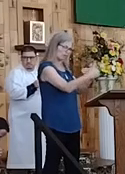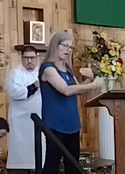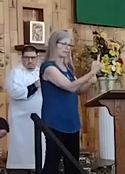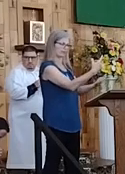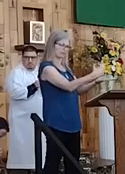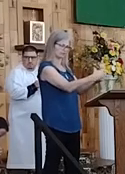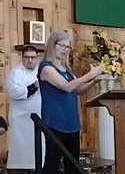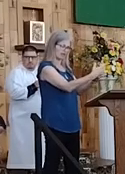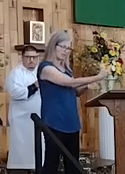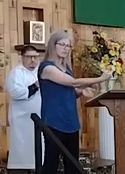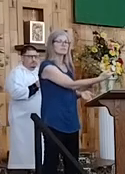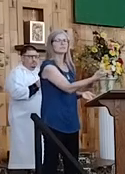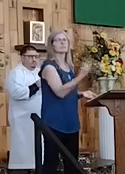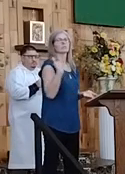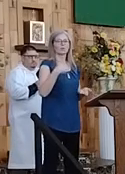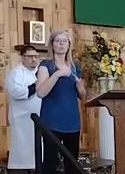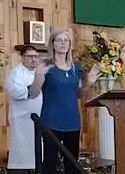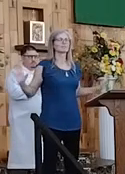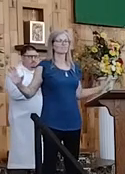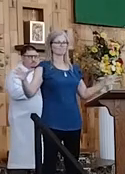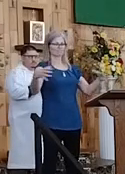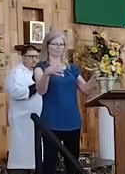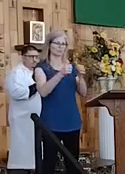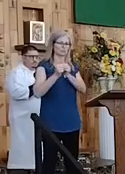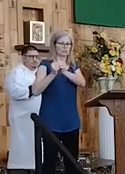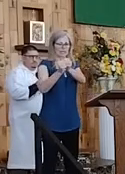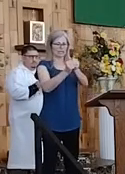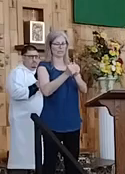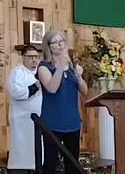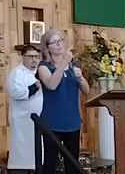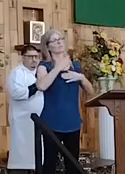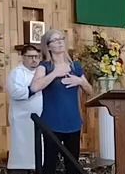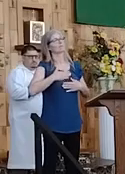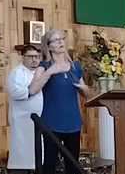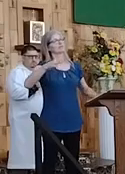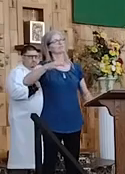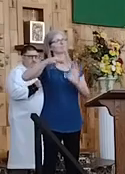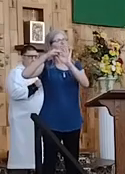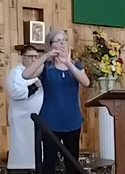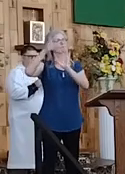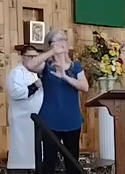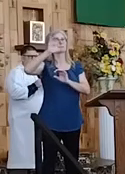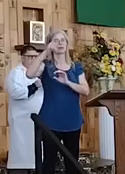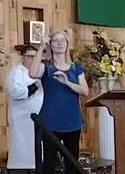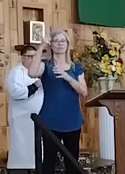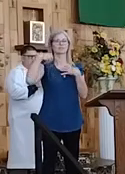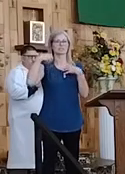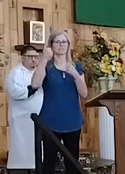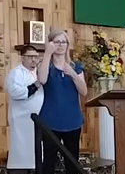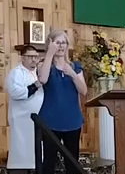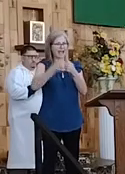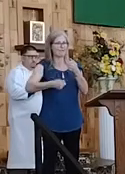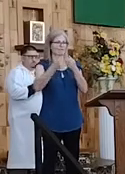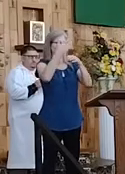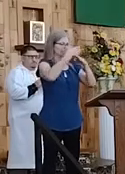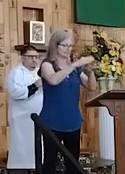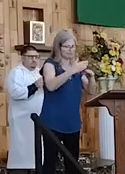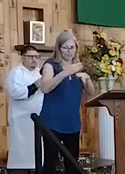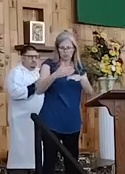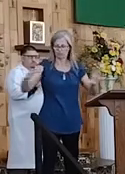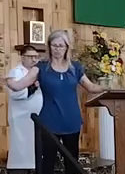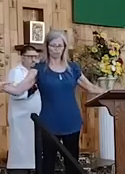chalice, we may be gathered into one body in Christ, who heals every division.